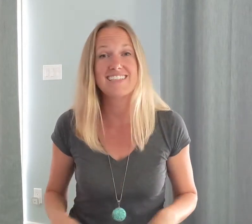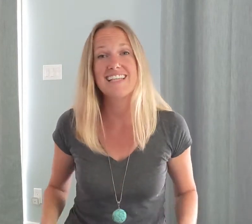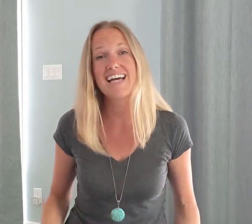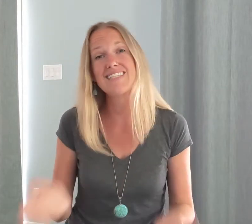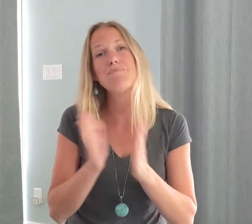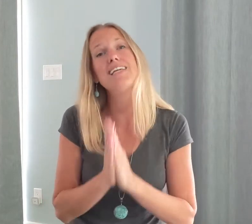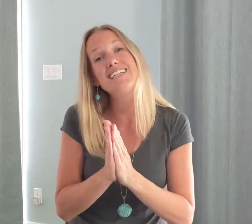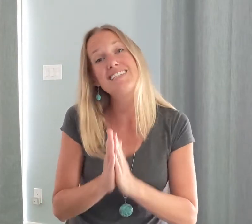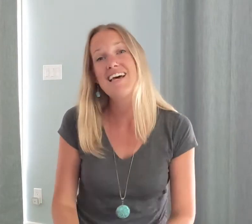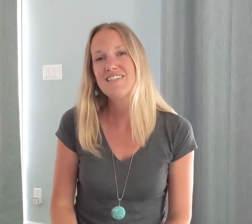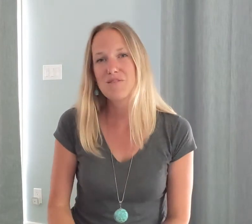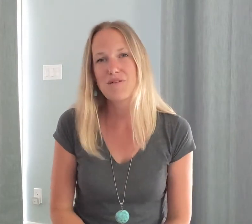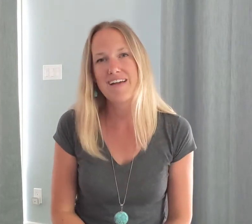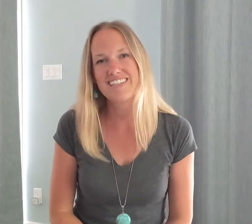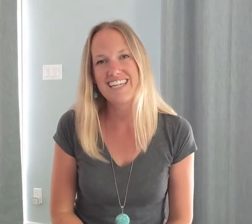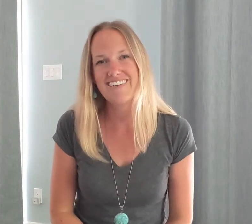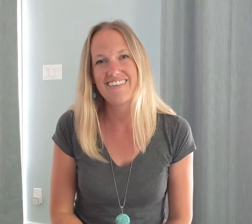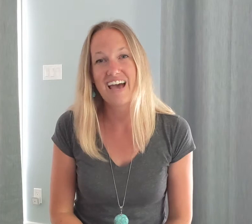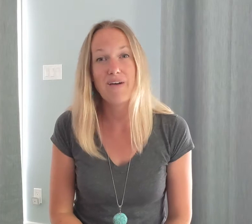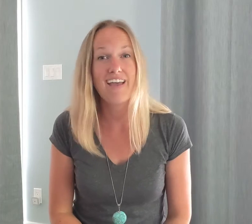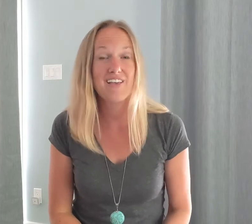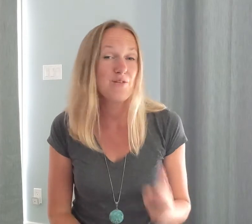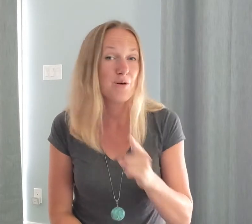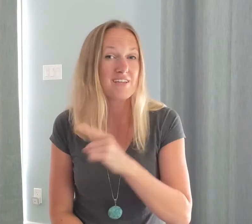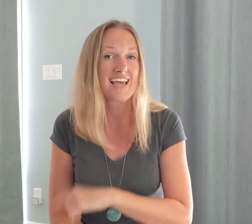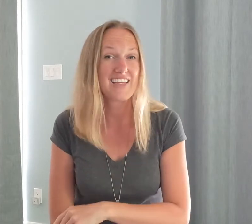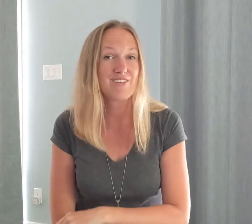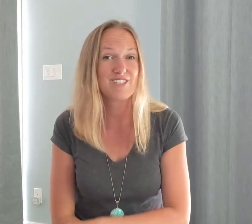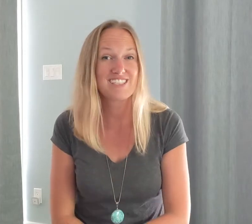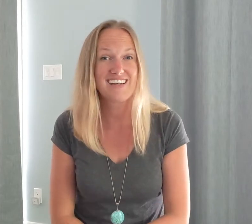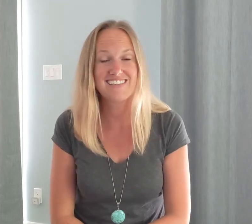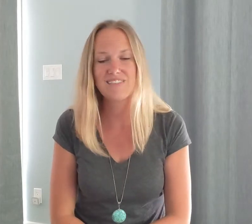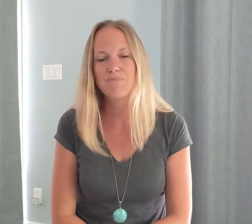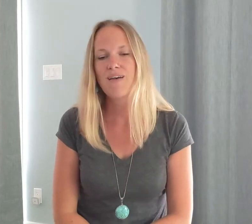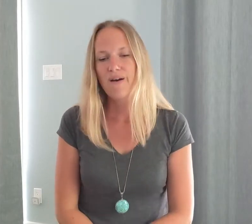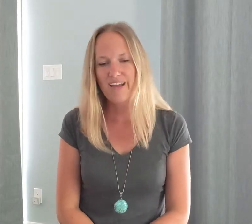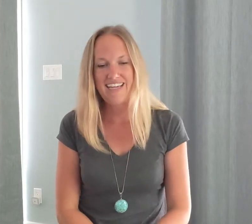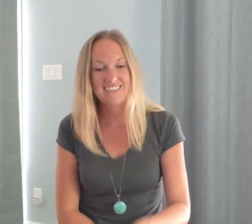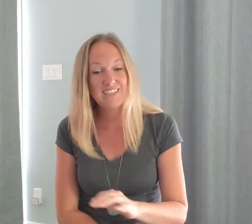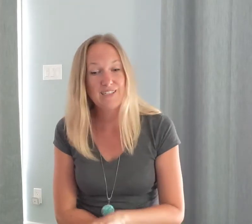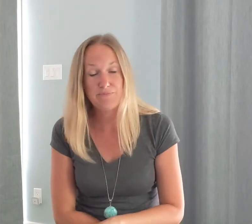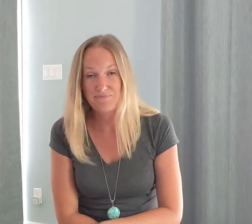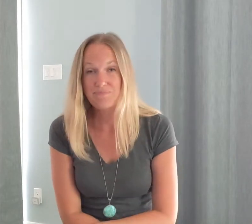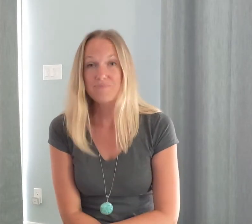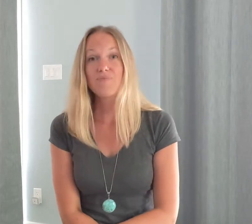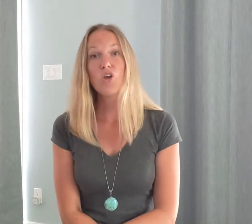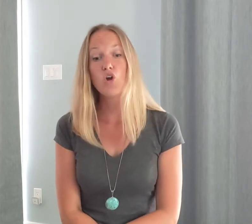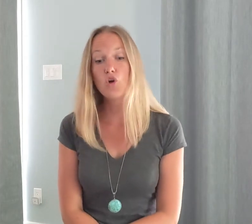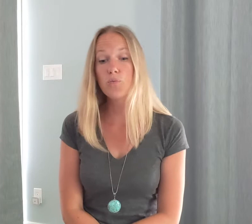And lastly, please subscribe to the channel. That way you won't miss any future songs. Okay, so who